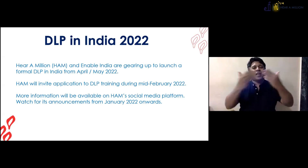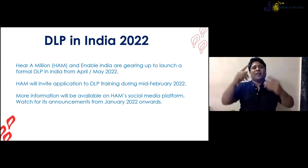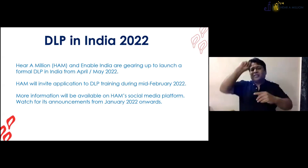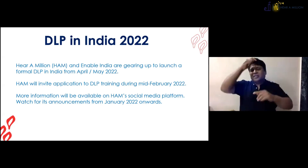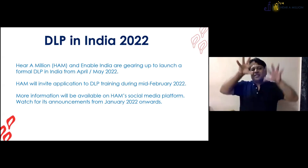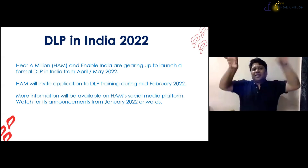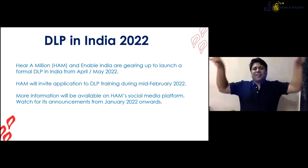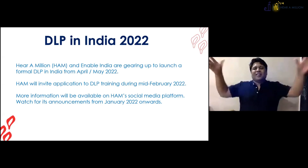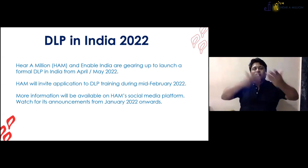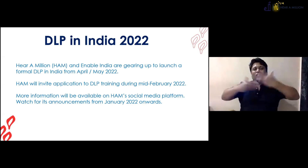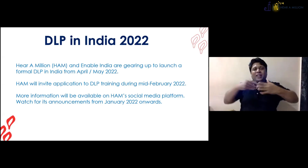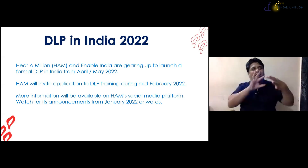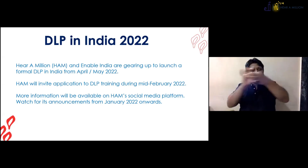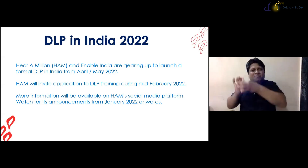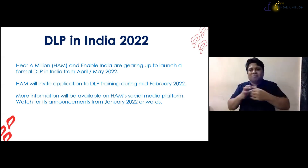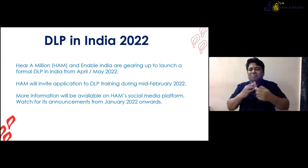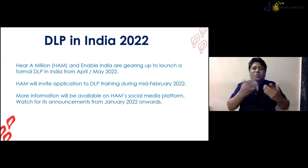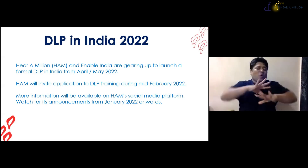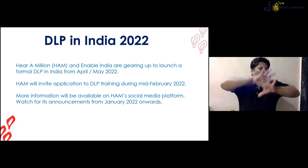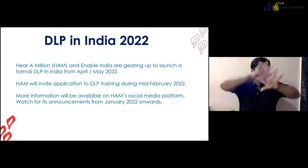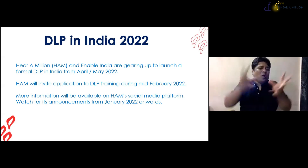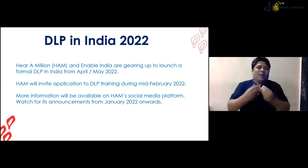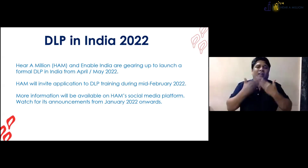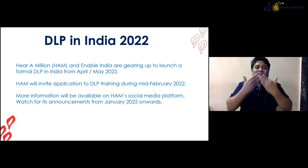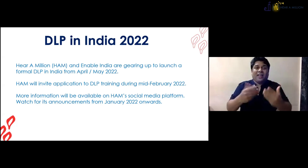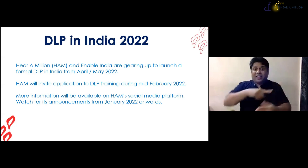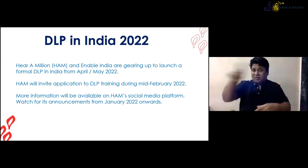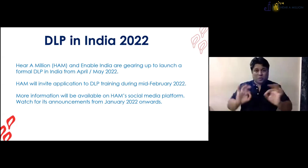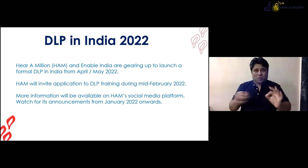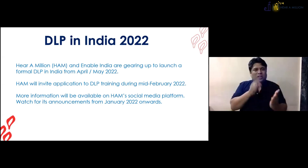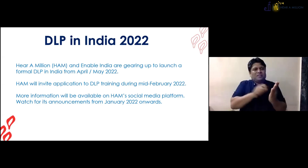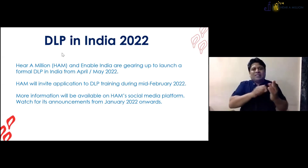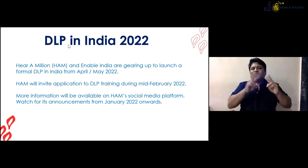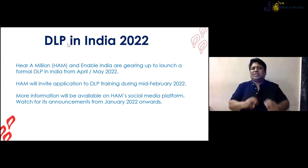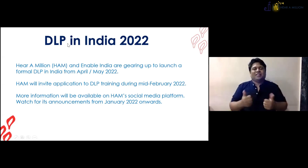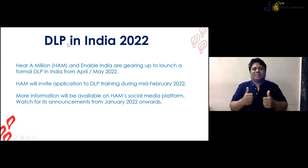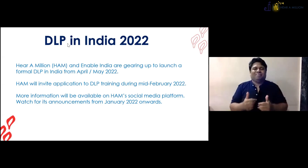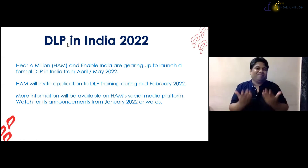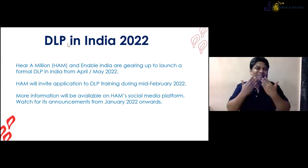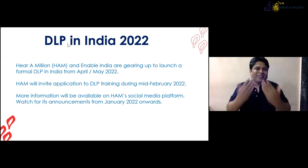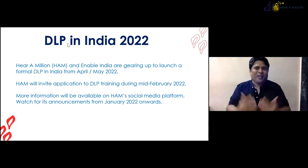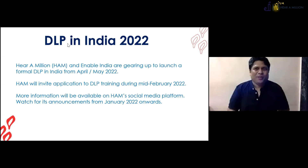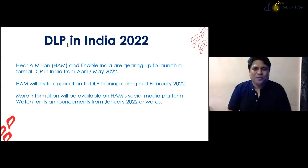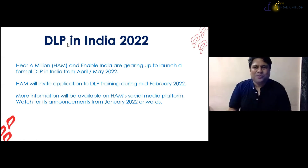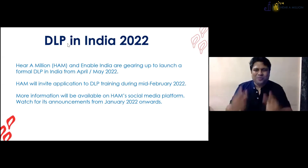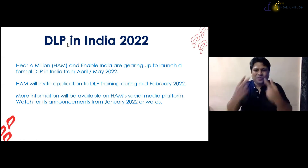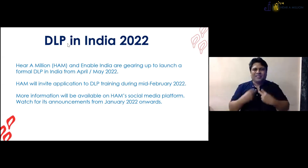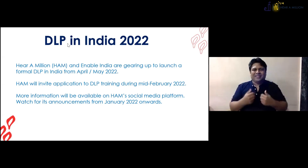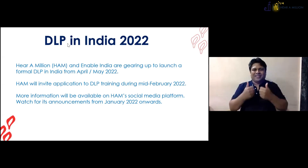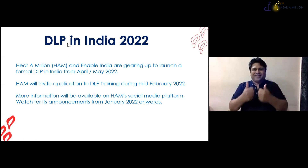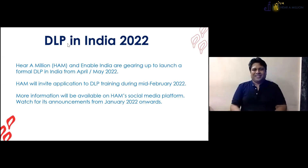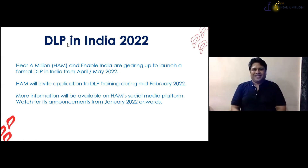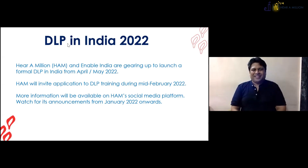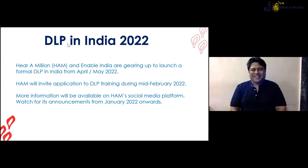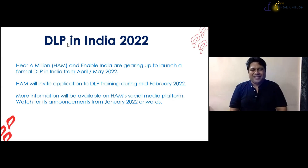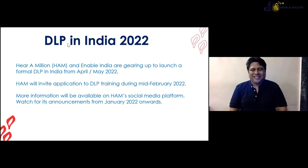the participants for and the interviewers also interviewing as well. Thank you so much. So yeah,